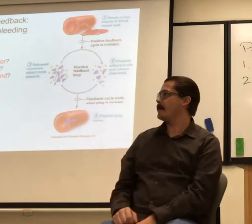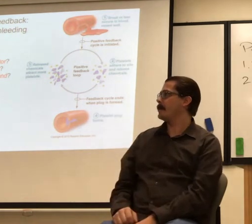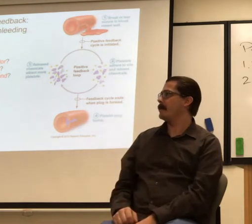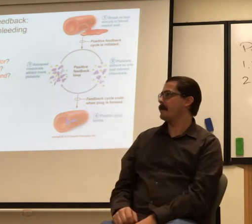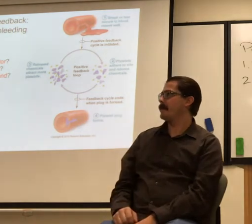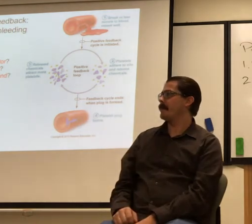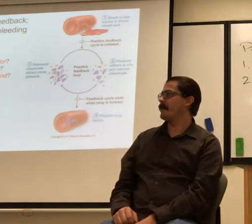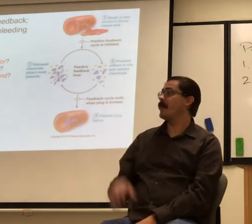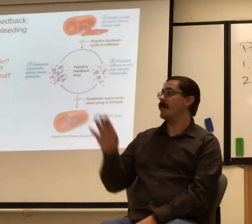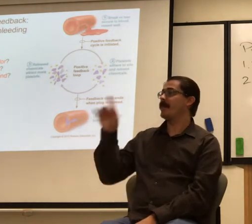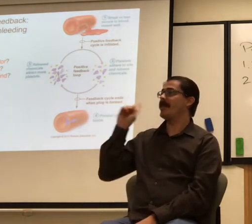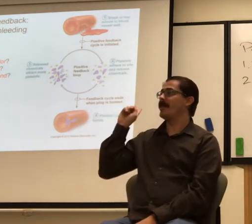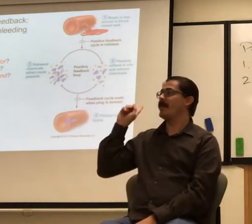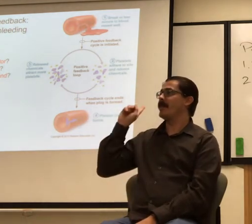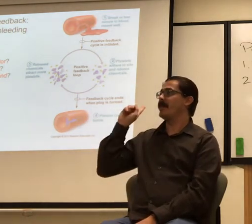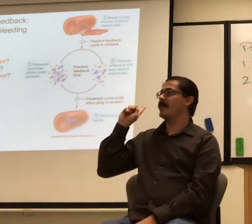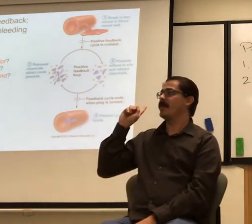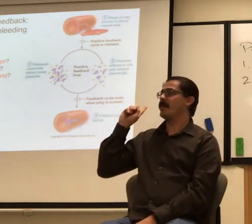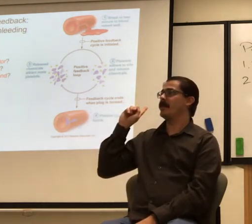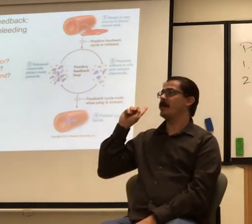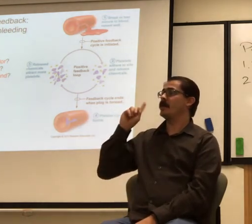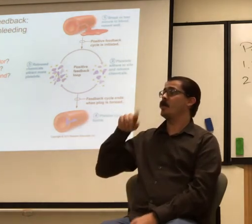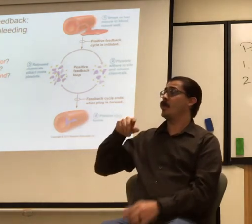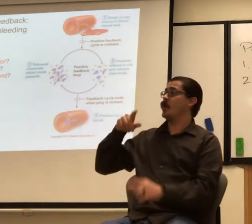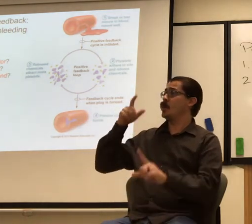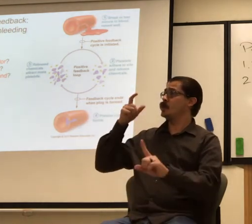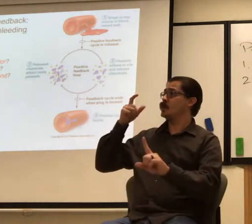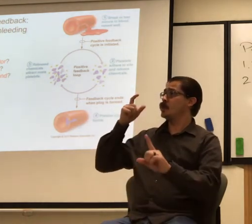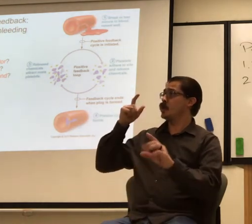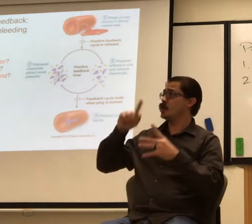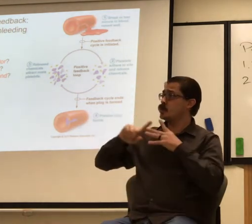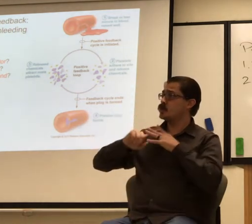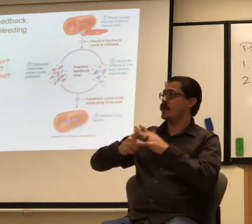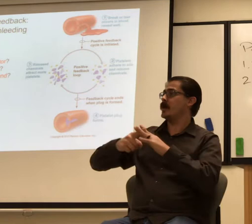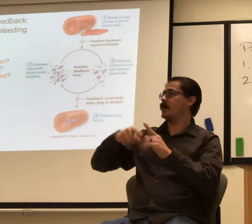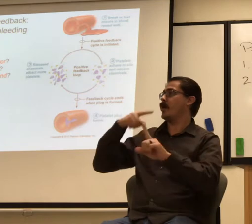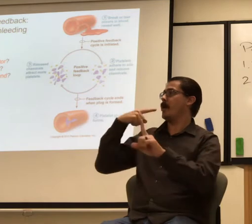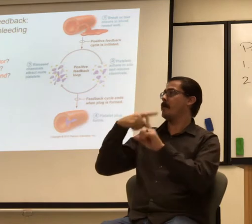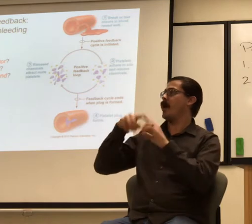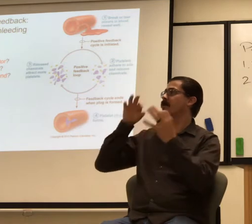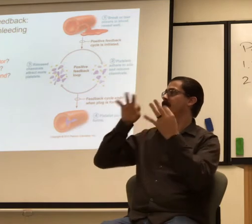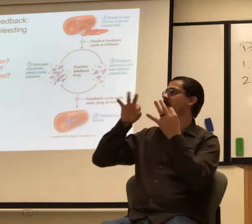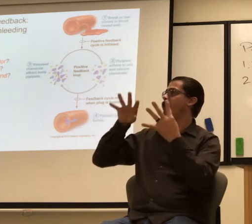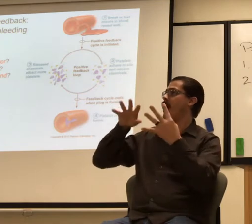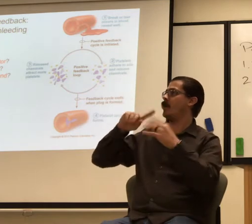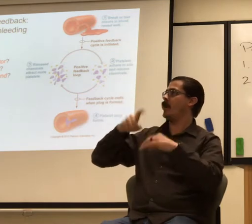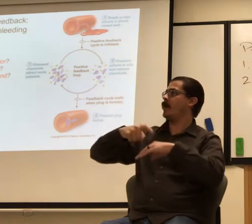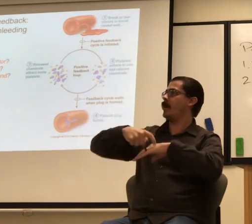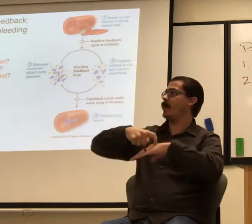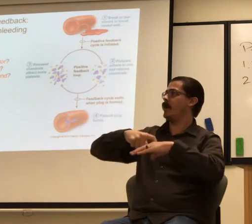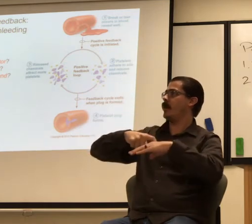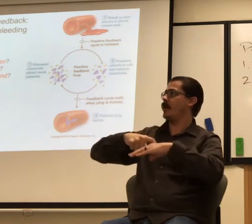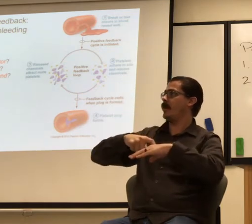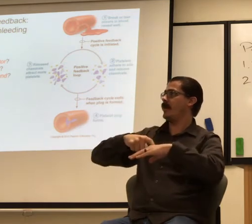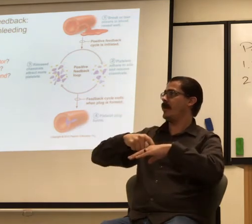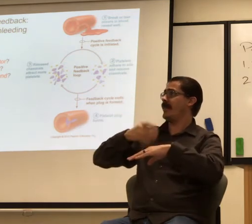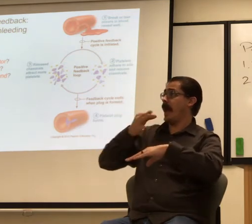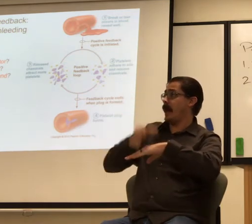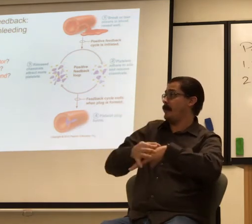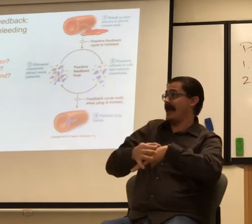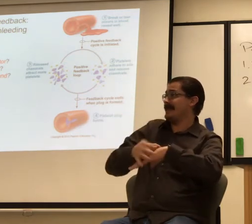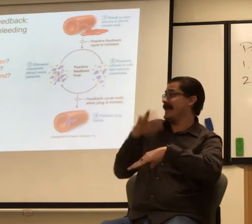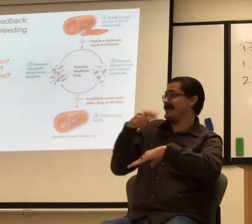So you're going to trigger a positive feedback cycle at the area of vessel damage and nowhere else.